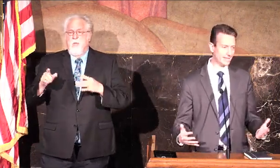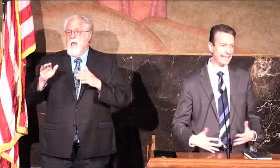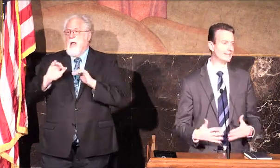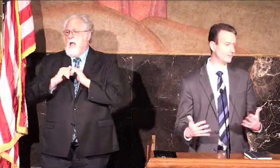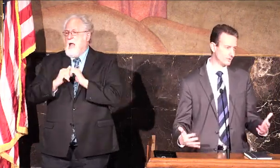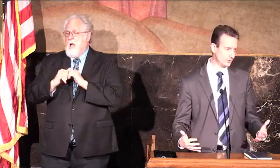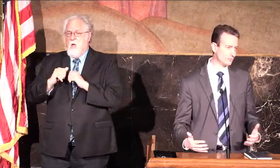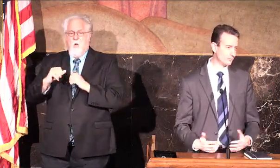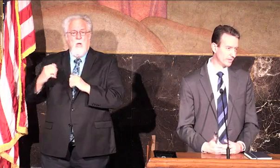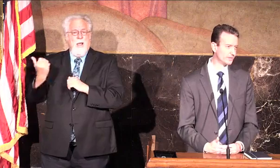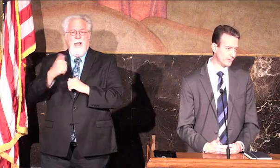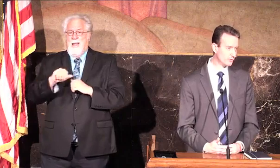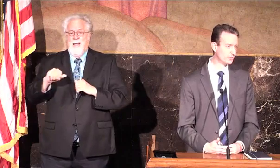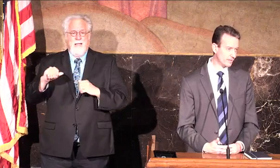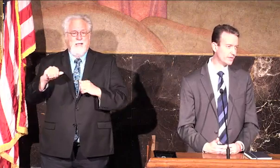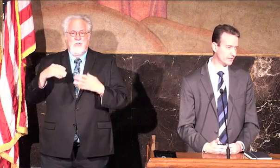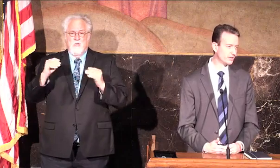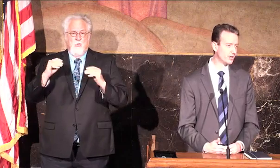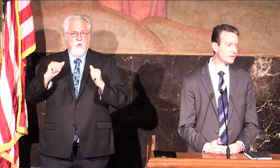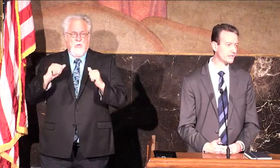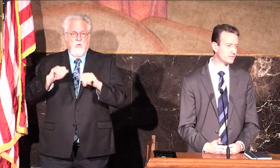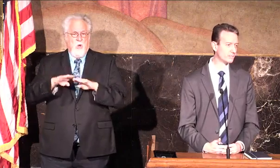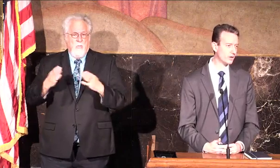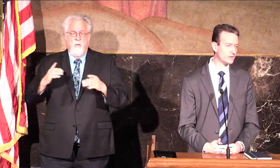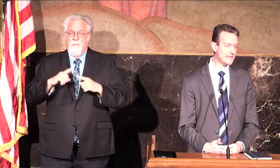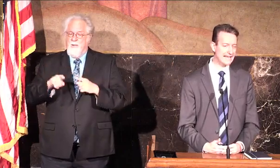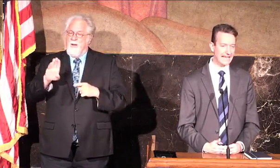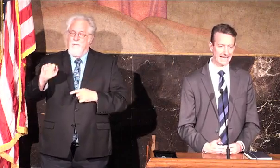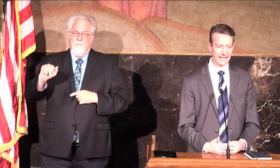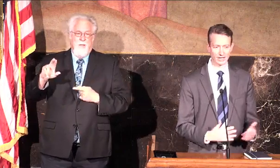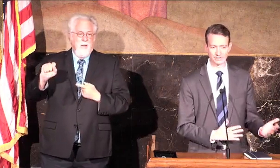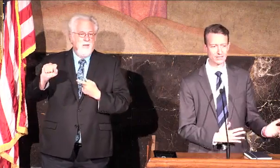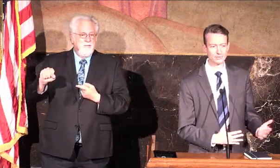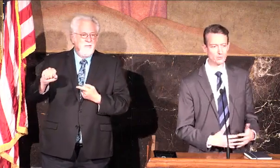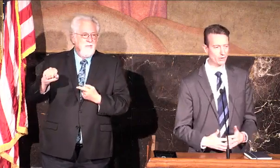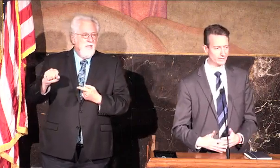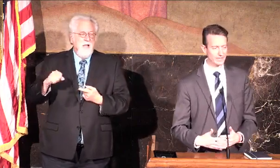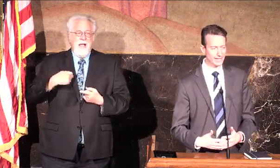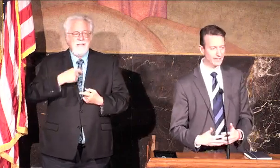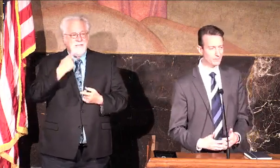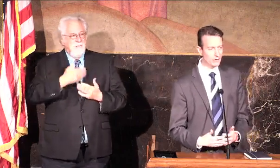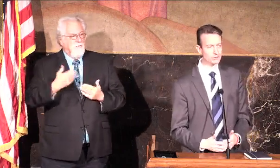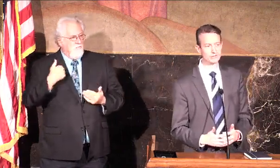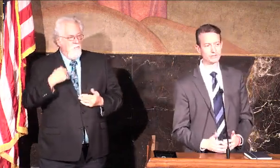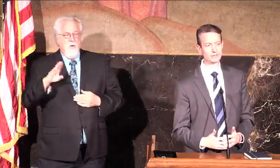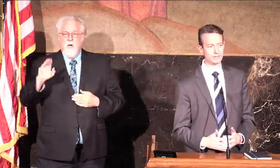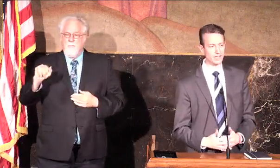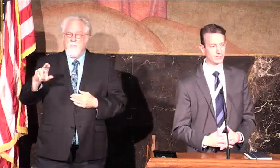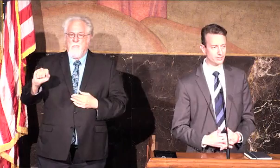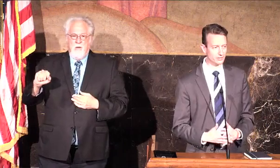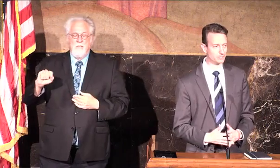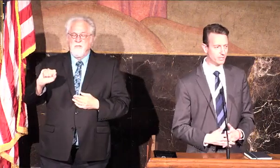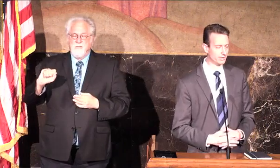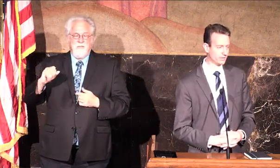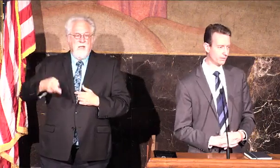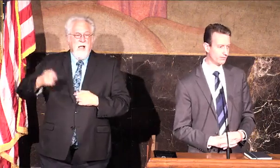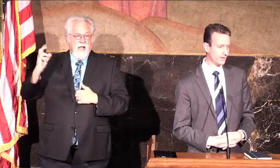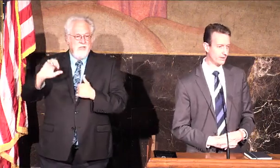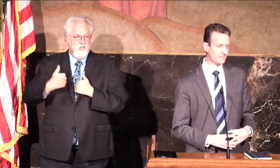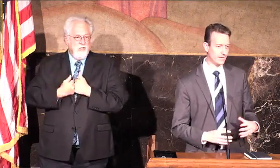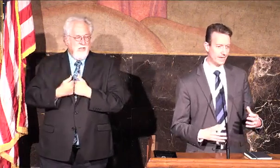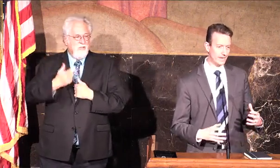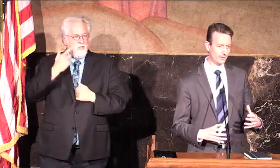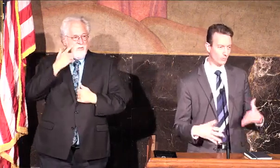ways that any venue could be made safer, but even in the context of bars, yeah, I've said it before and I'll say it again, I think bars are particularly challenging just because